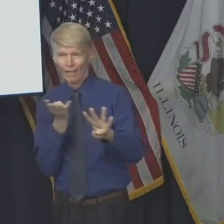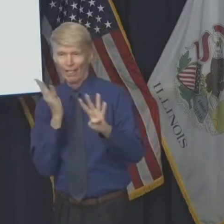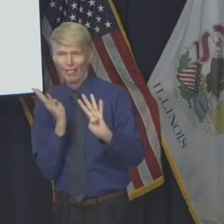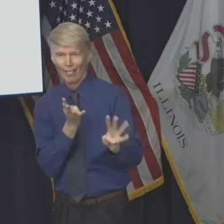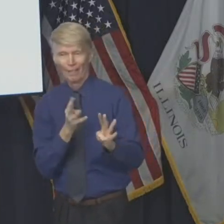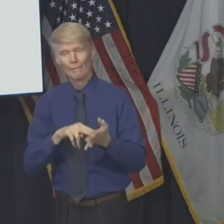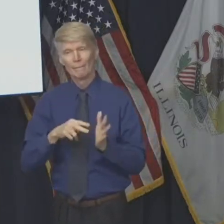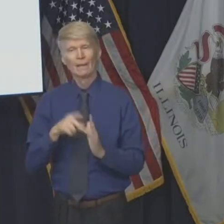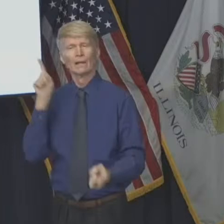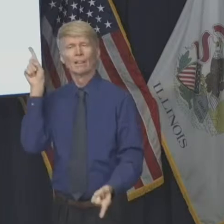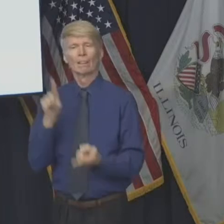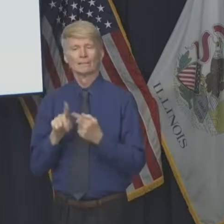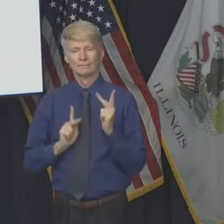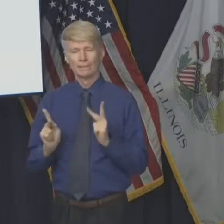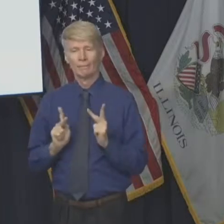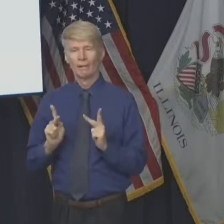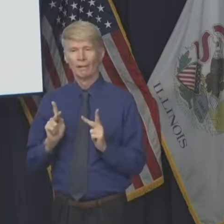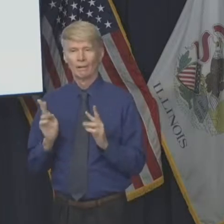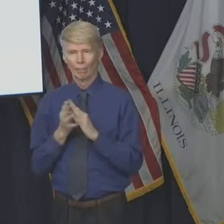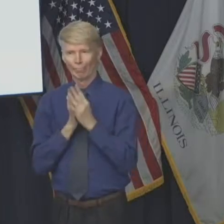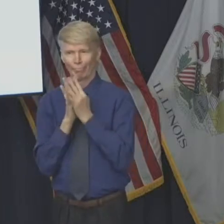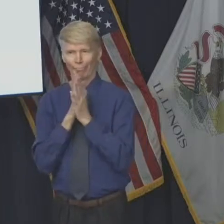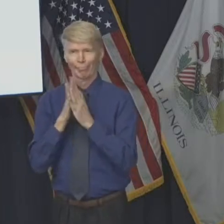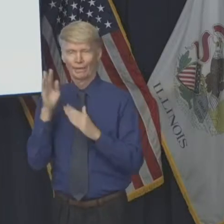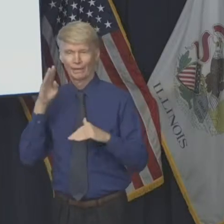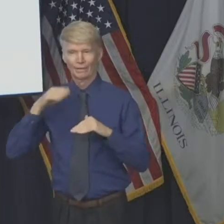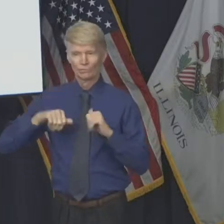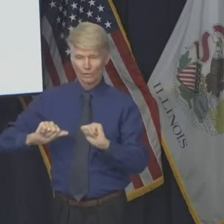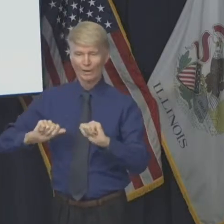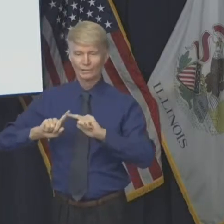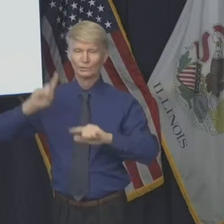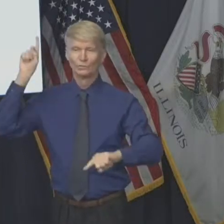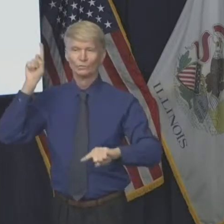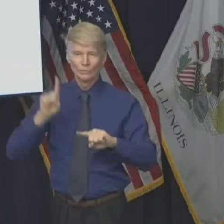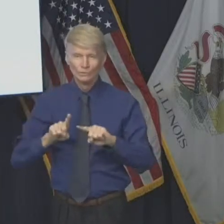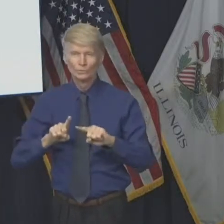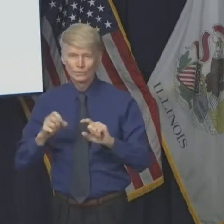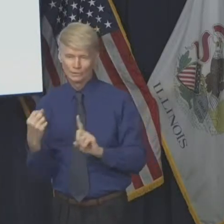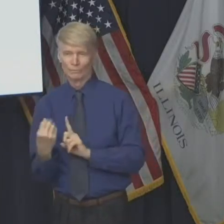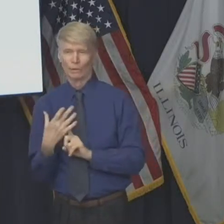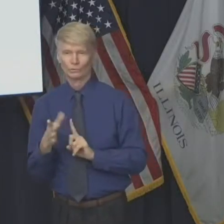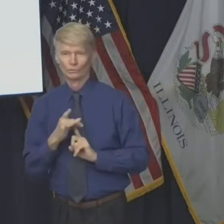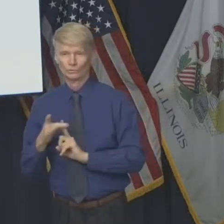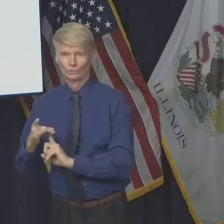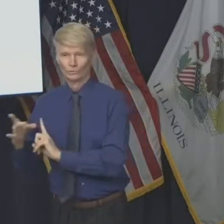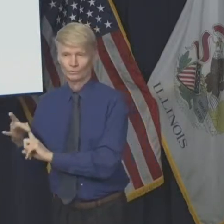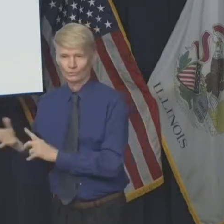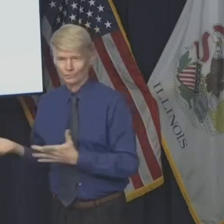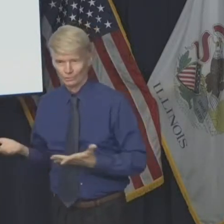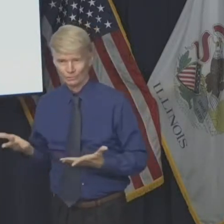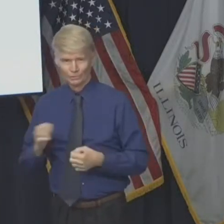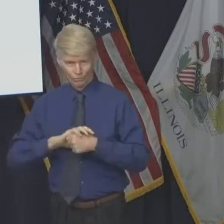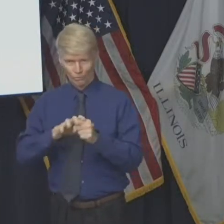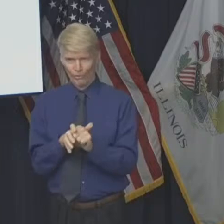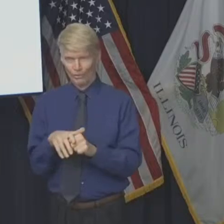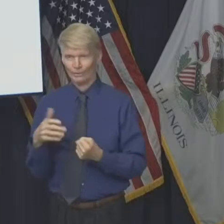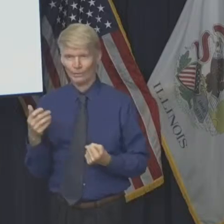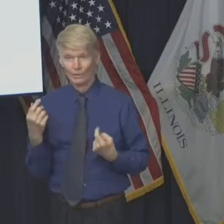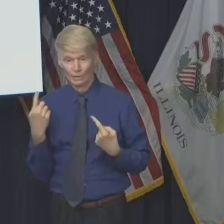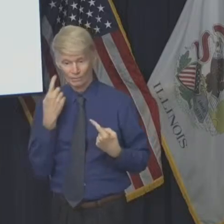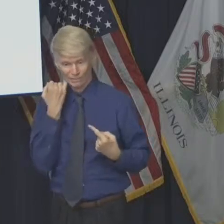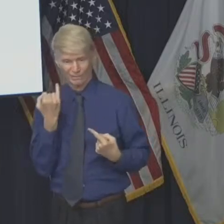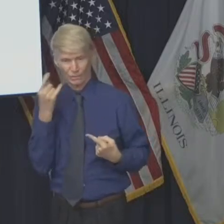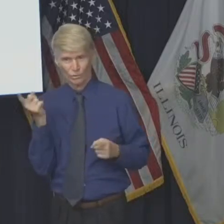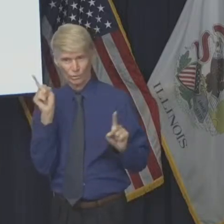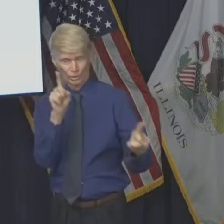in and out of those facilities, another effort to reduce possible exposure to coronavirus while you're out casting